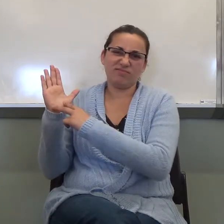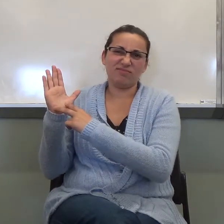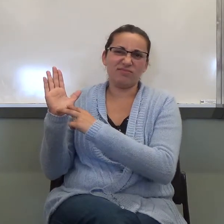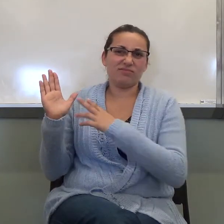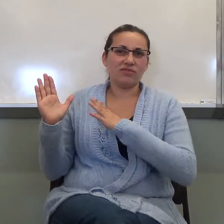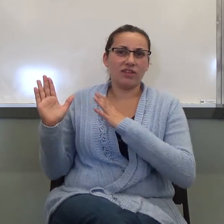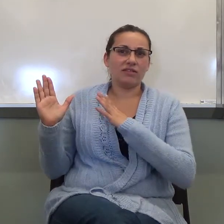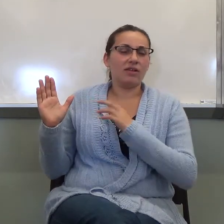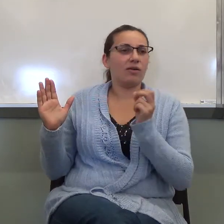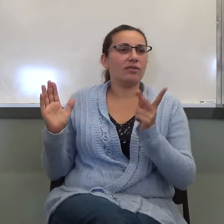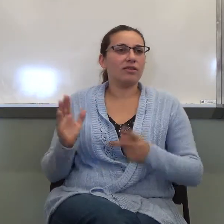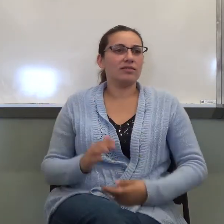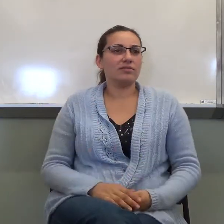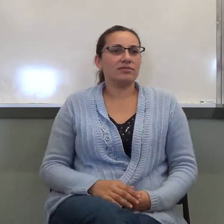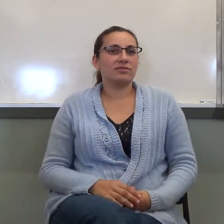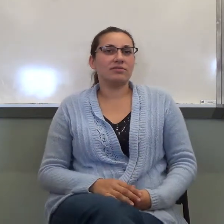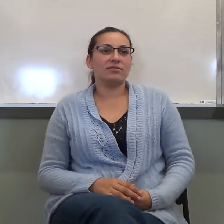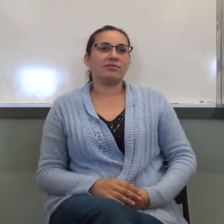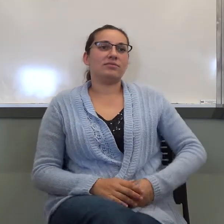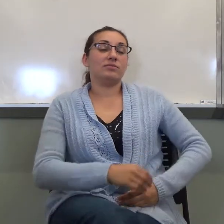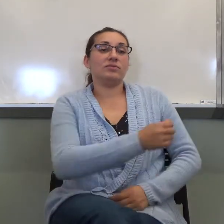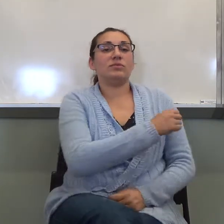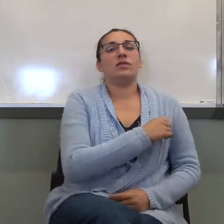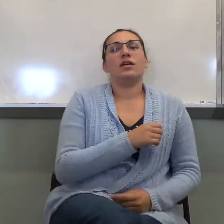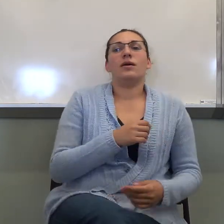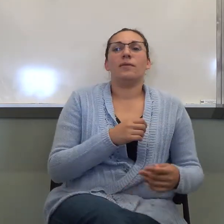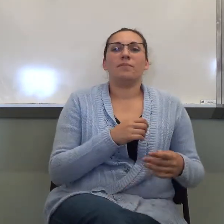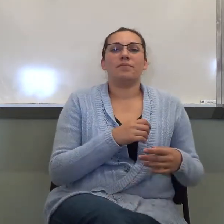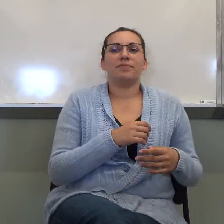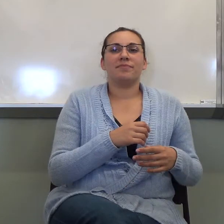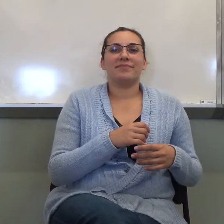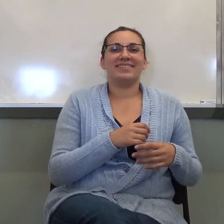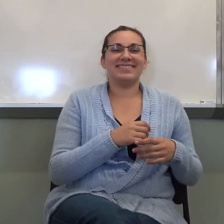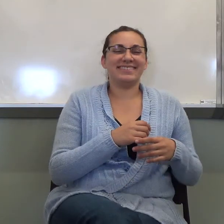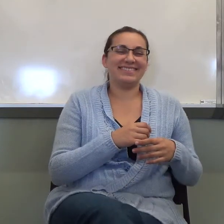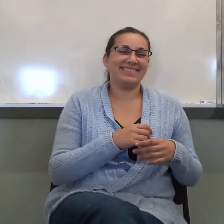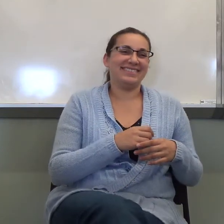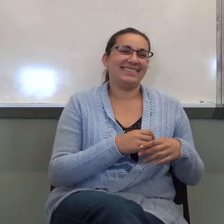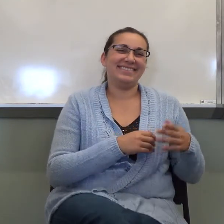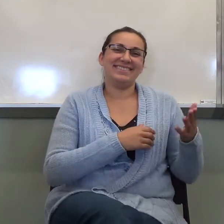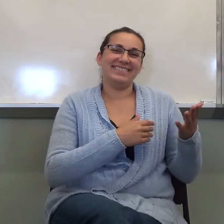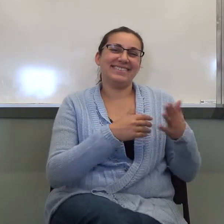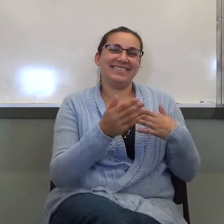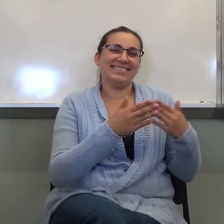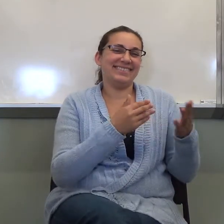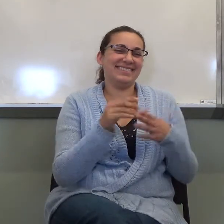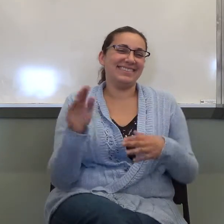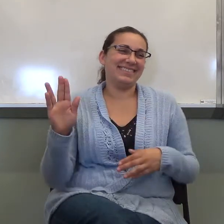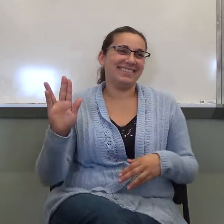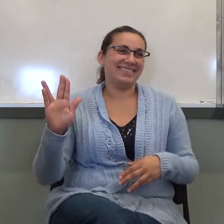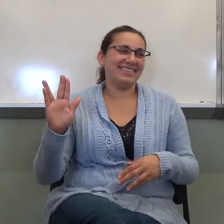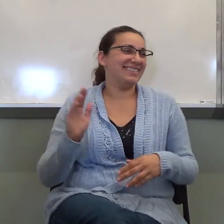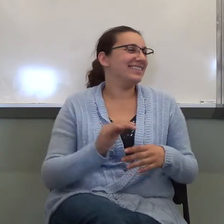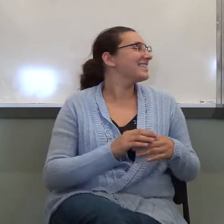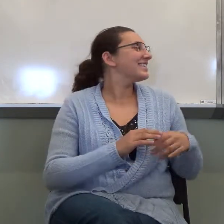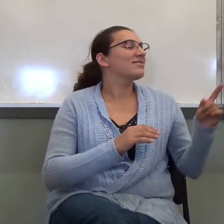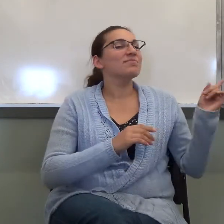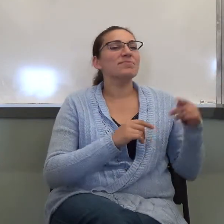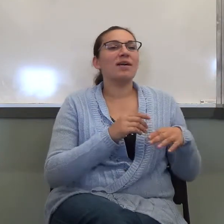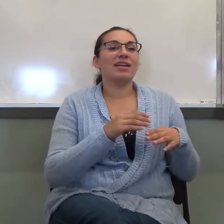3, take away 1 is going to be 2. Then attach the sign of the one with the larger absolute value. The one with the larger absolute value is